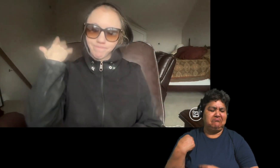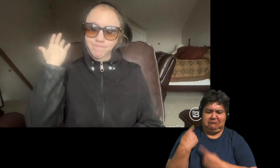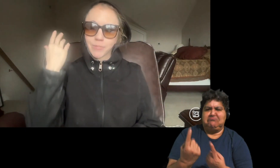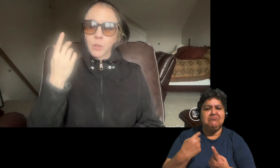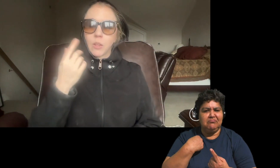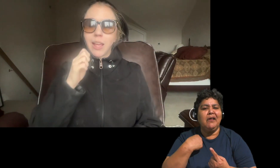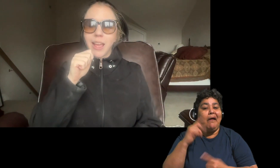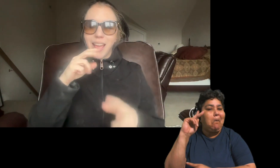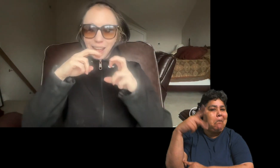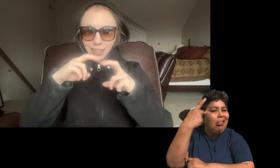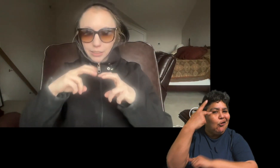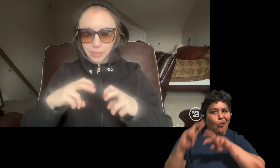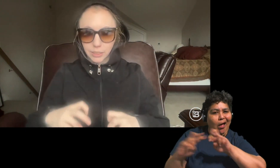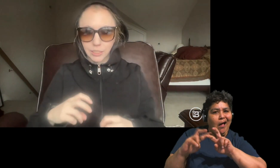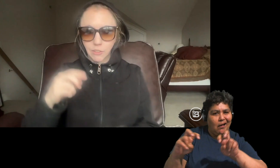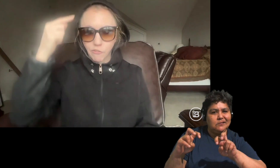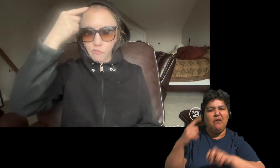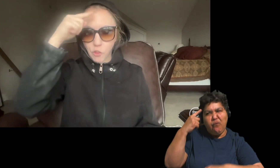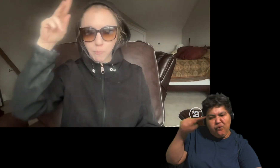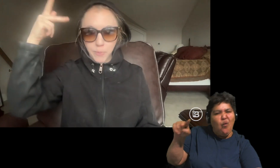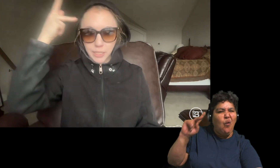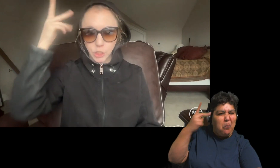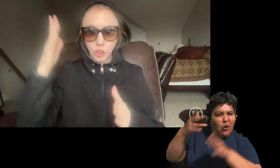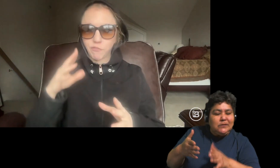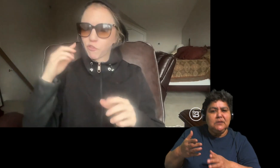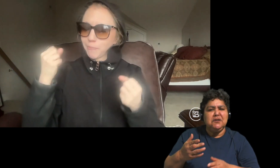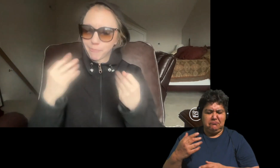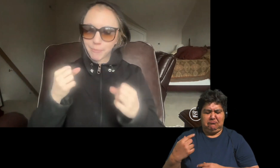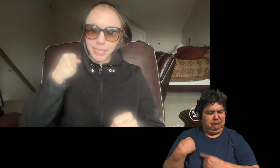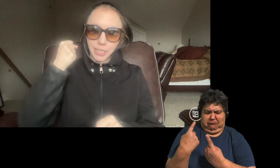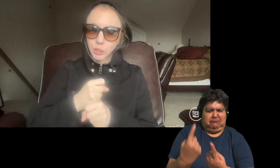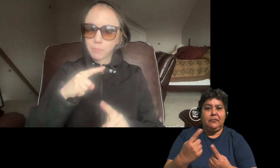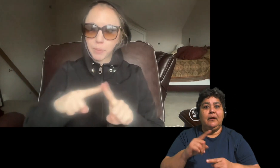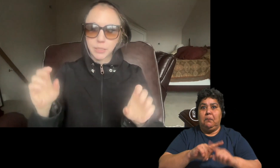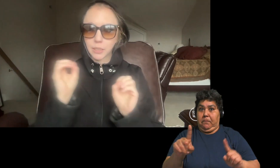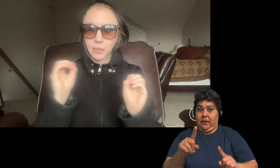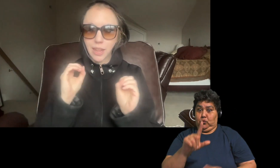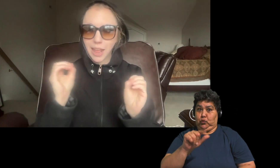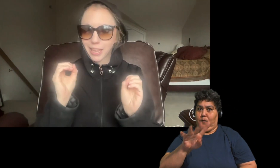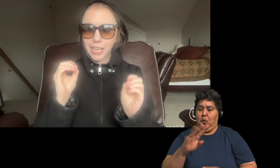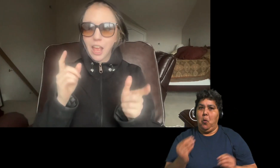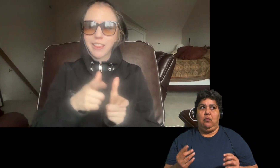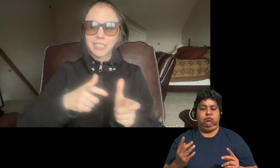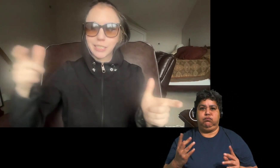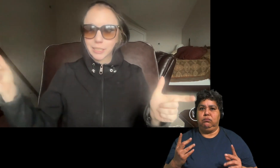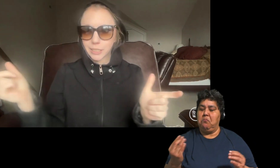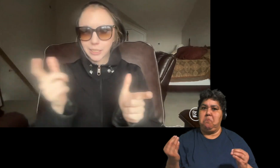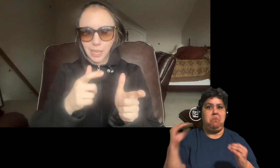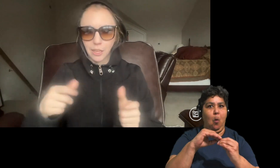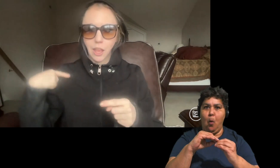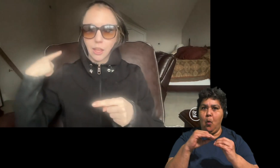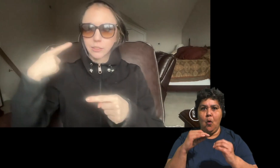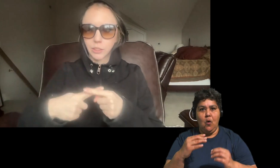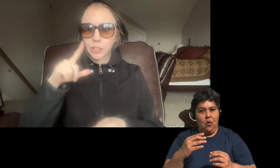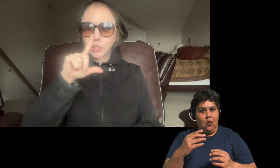I've also done, before for many years, little political analysis here and there for politicians for many years, actually, but